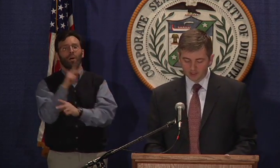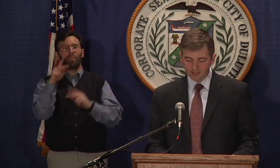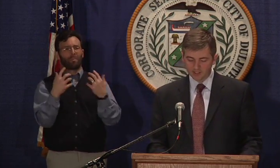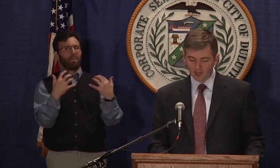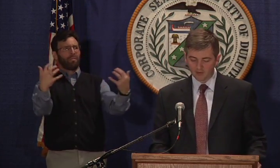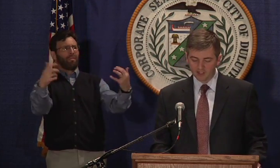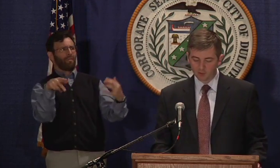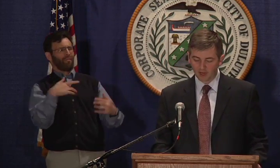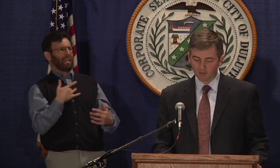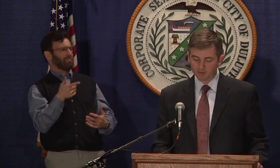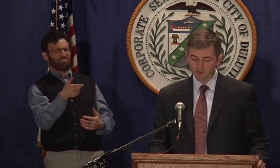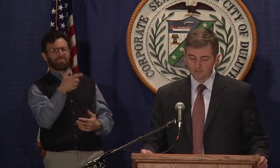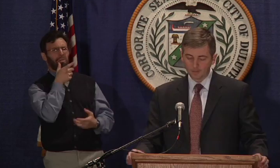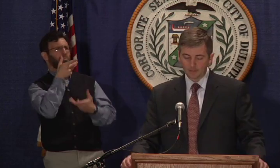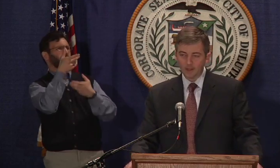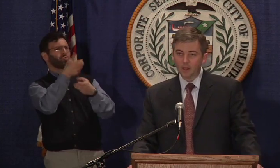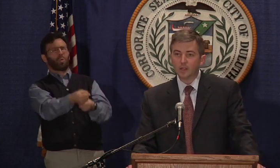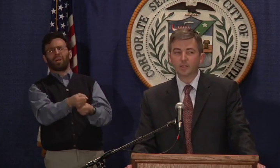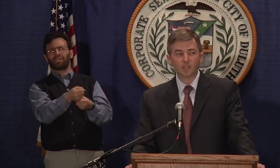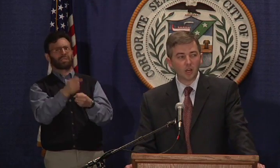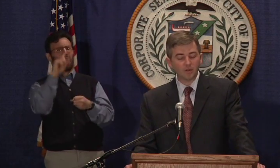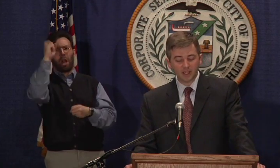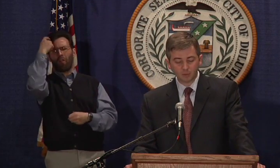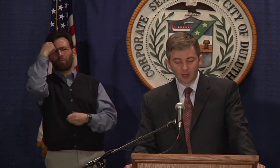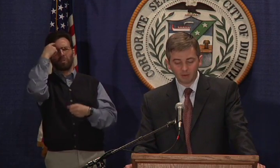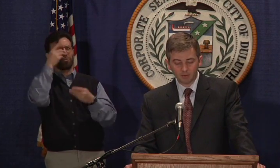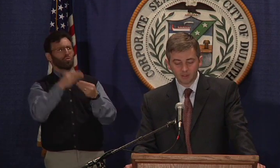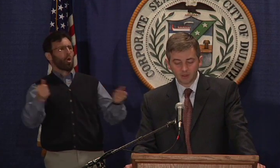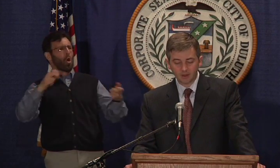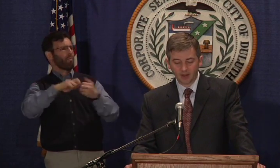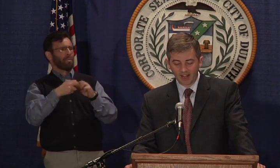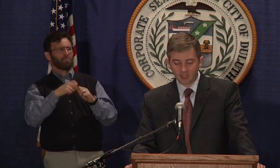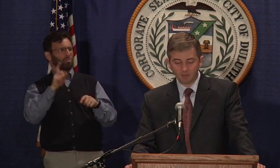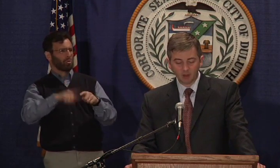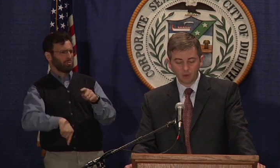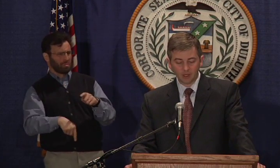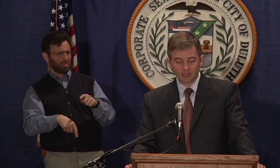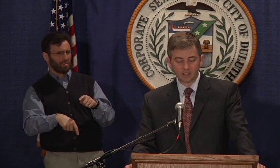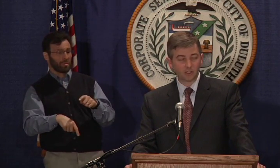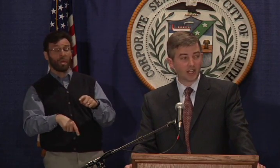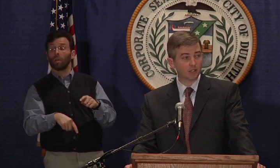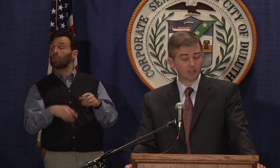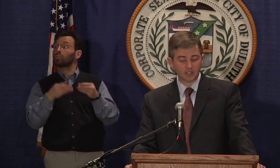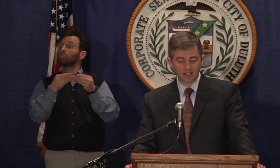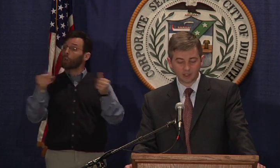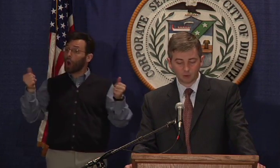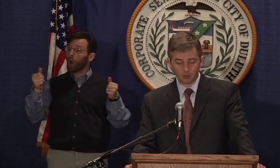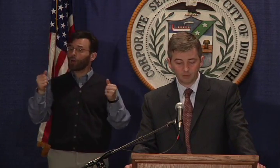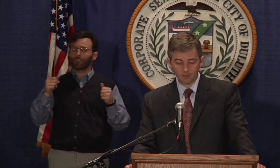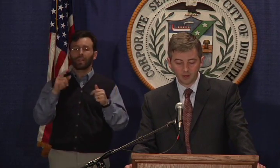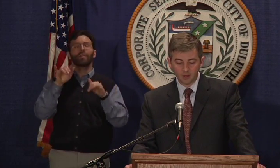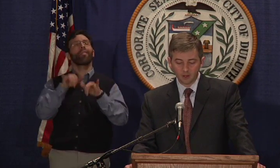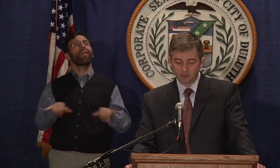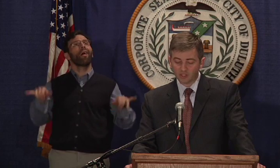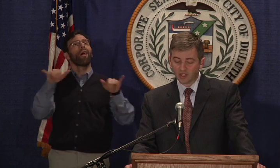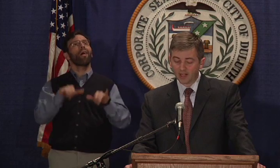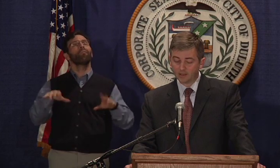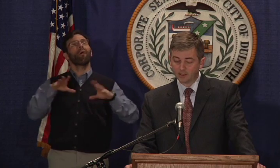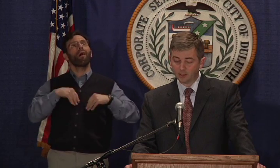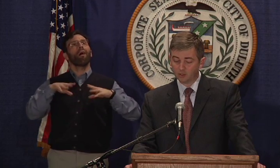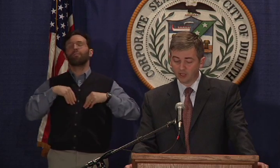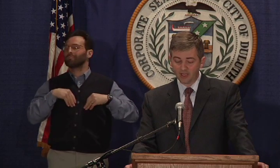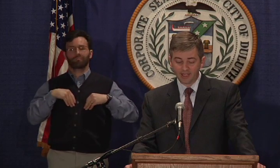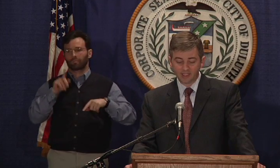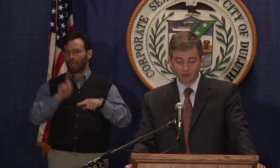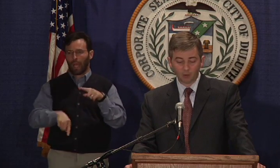our ability to solve these problems. To solve these problems, there had to be a willingness to challenge the status quo, which is